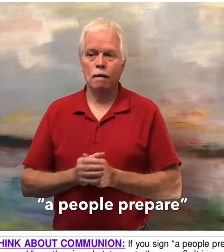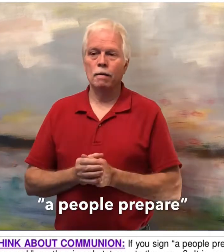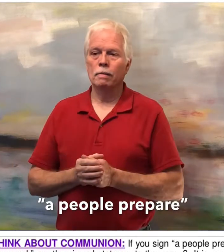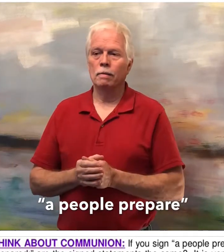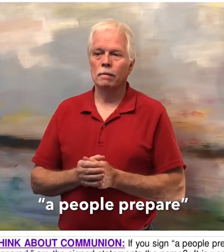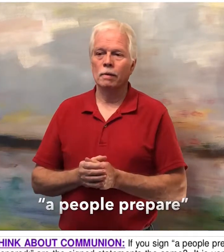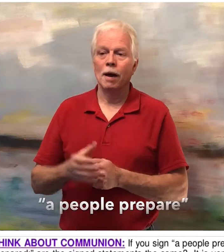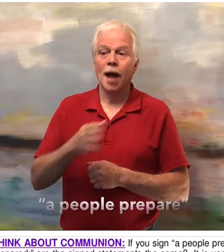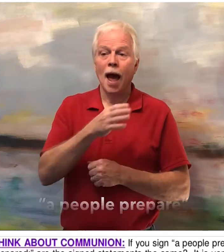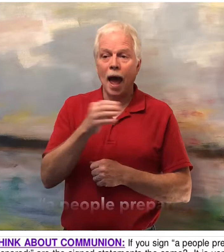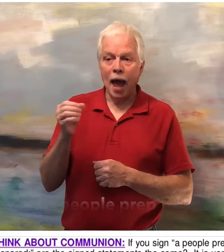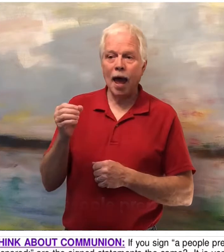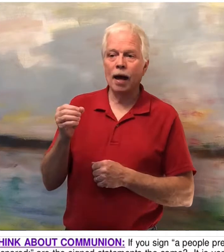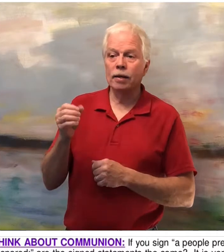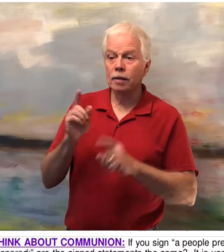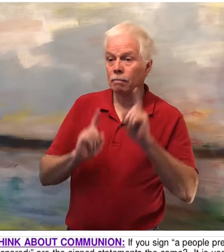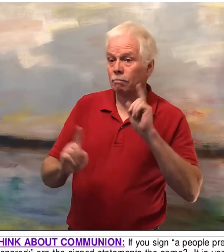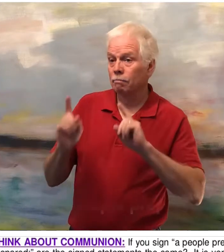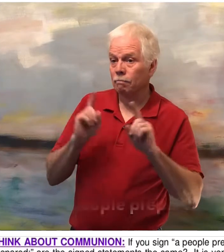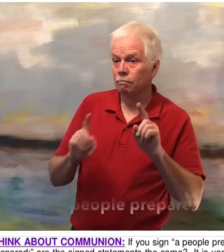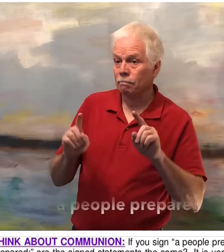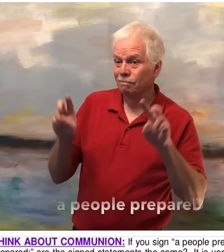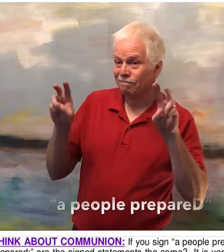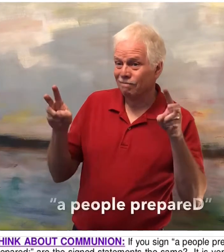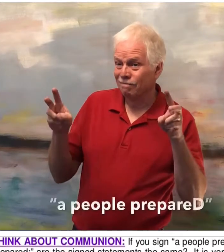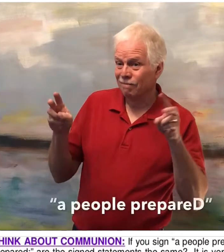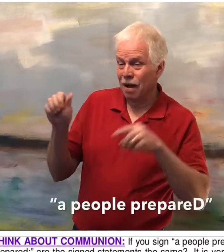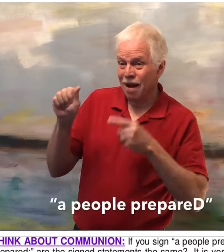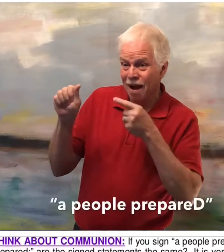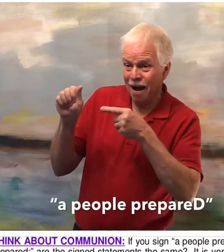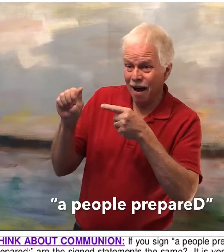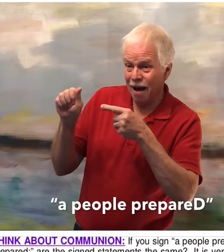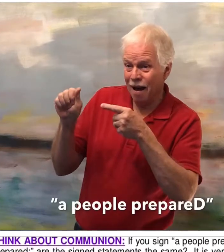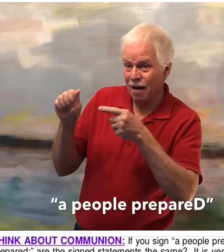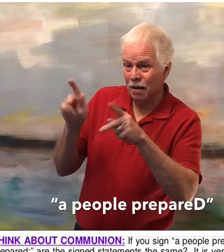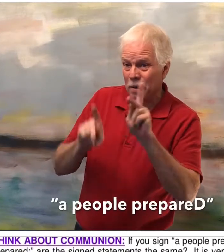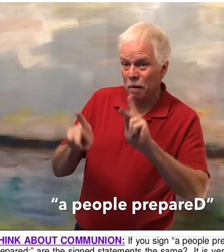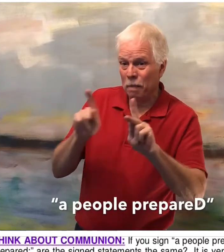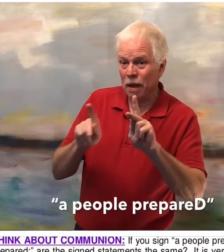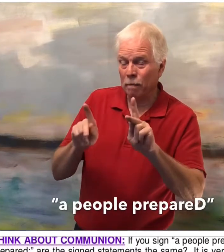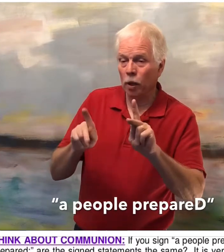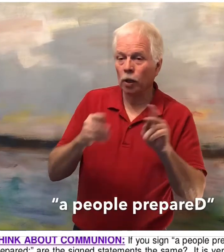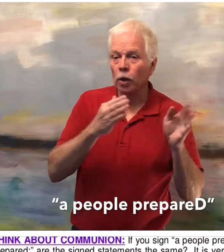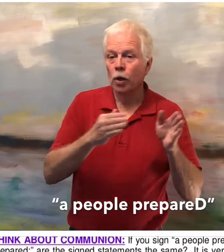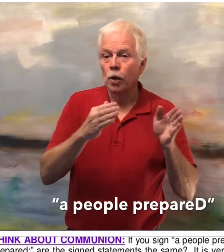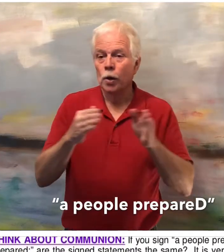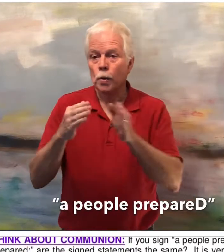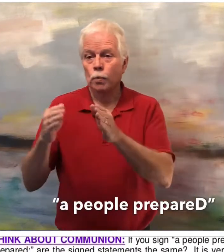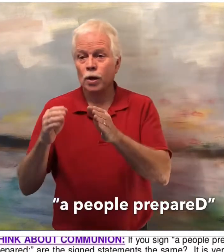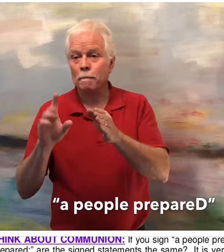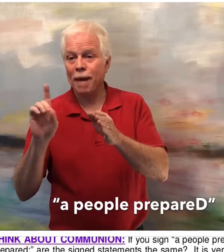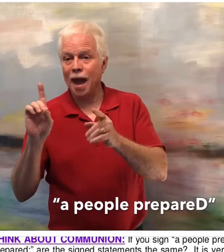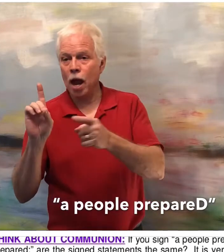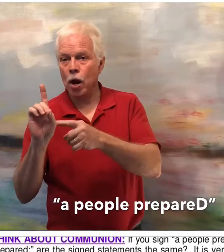and a people prepared,